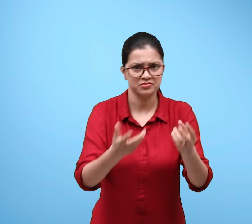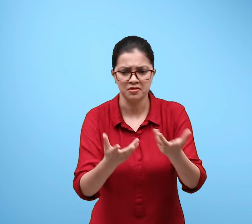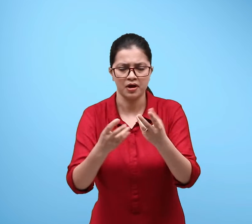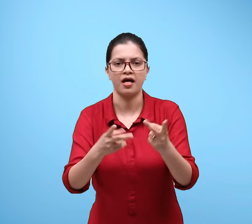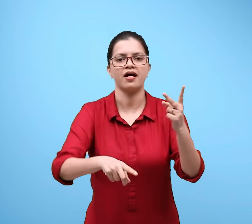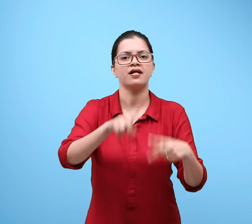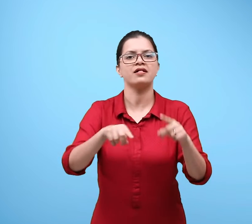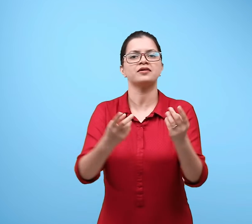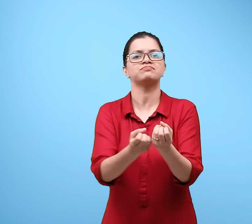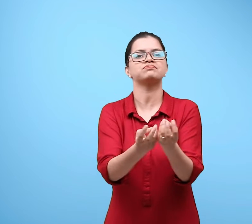Wait for a few minutes.